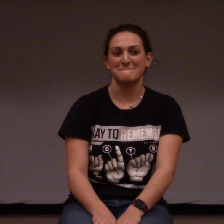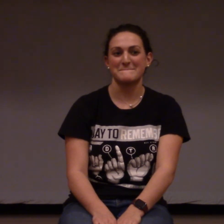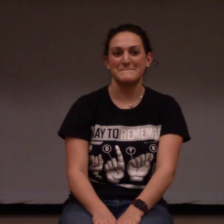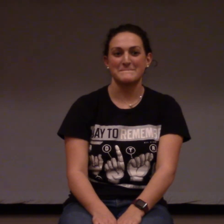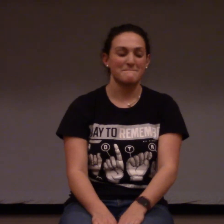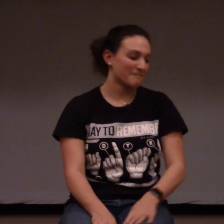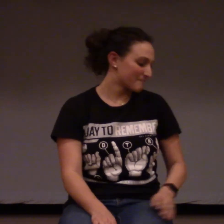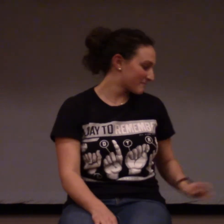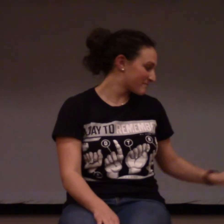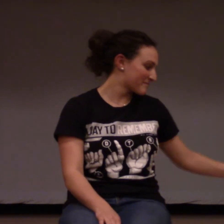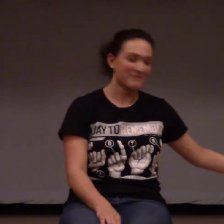I'm so lost.